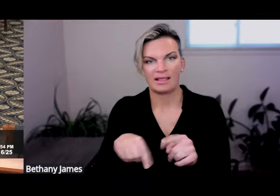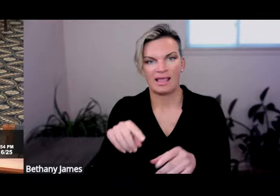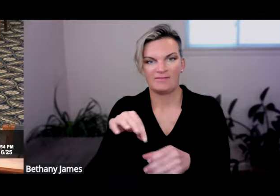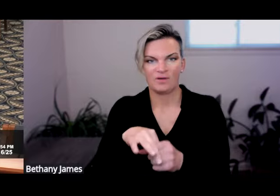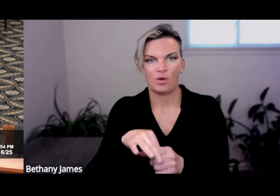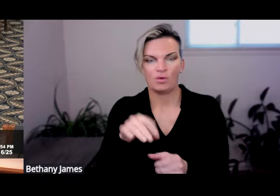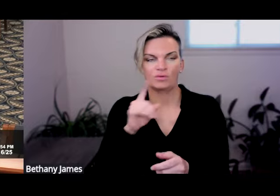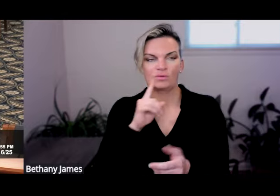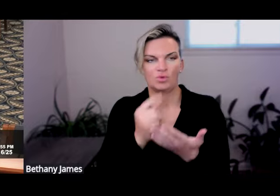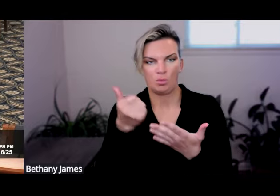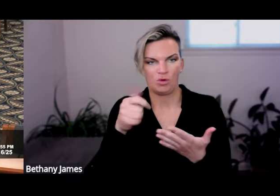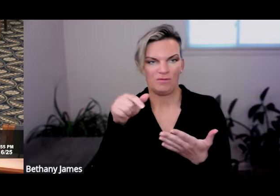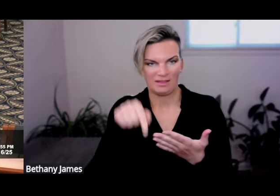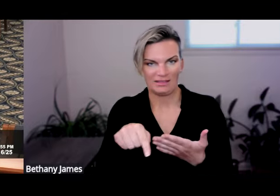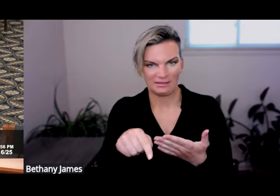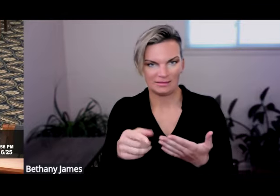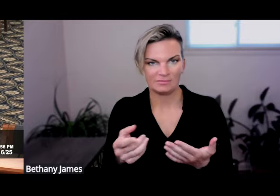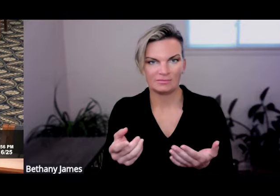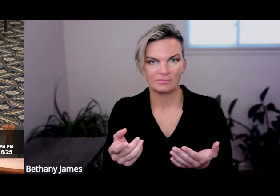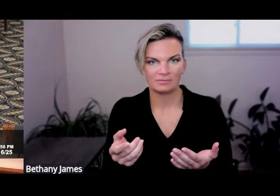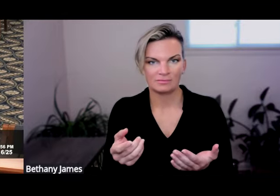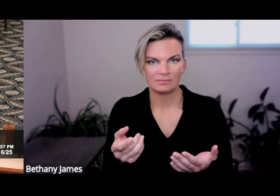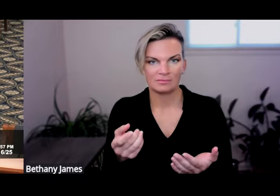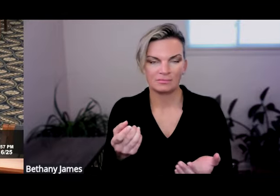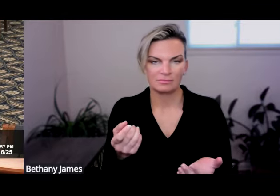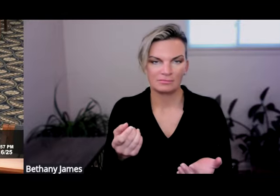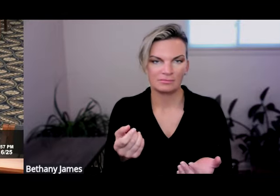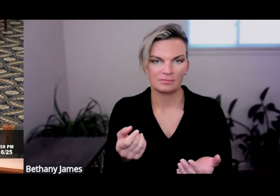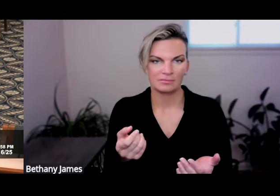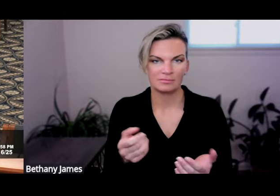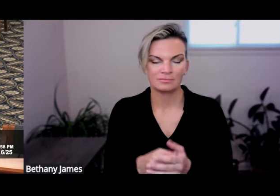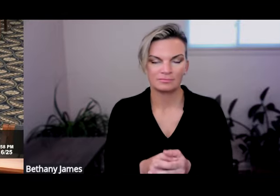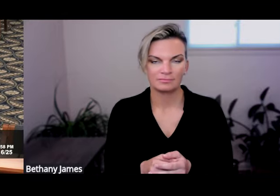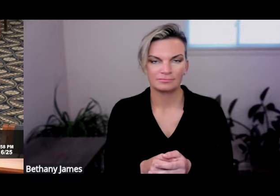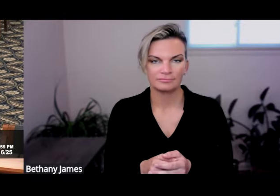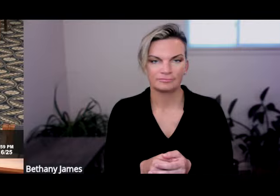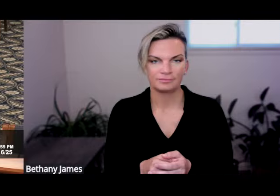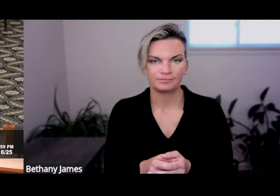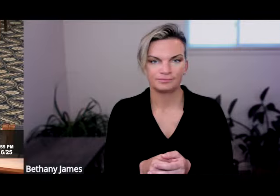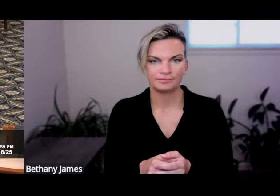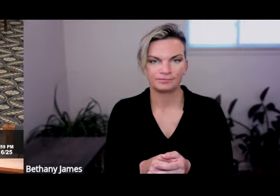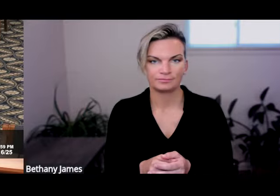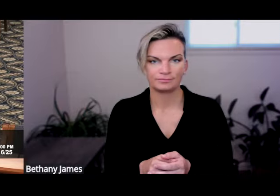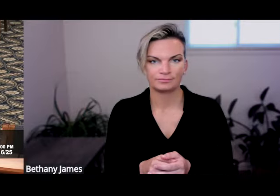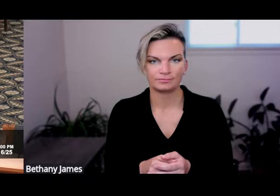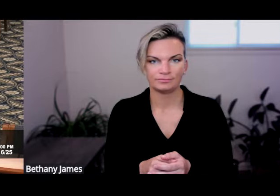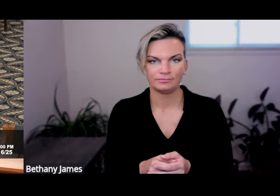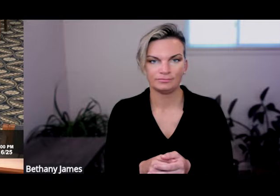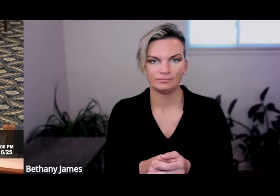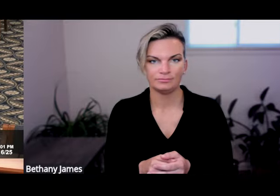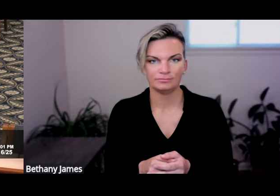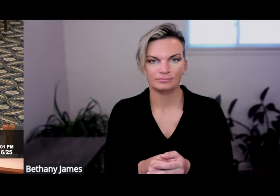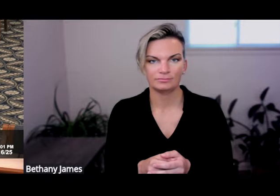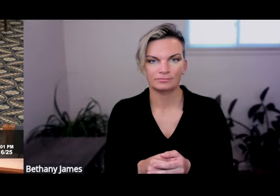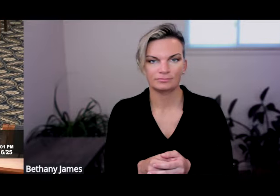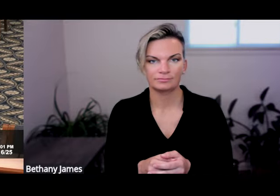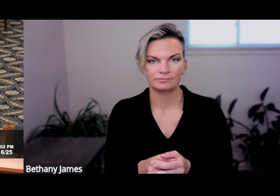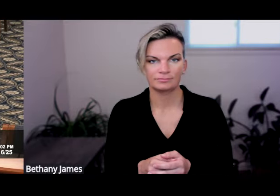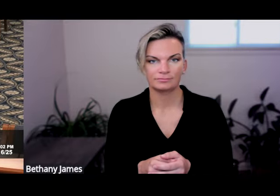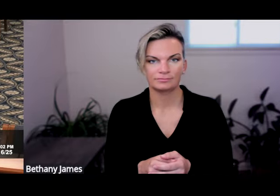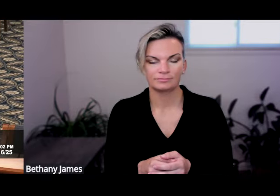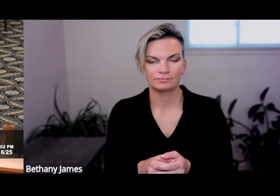kind of a catch-22, where without a mention of the possibility or the potential, which could very